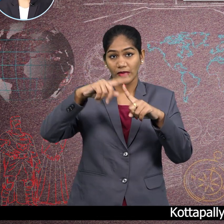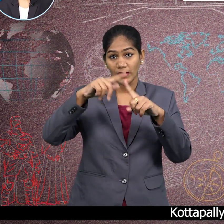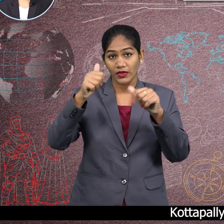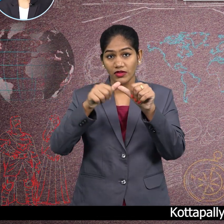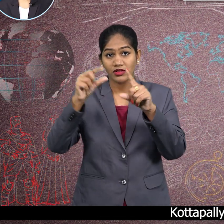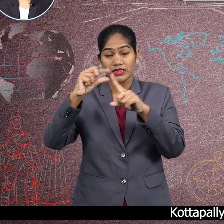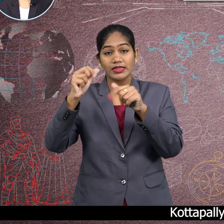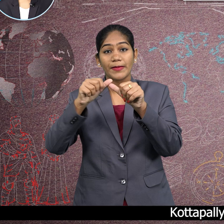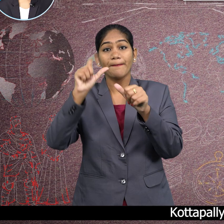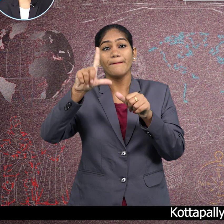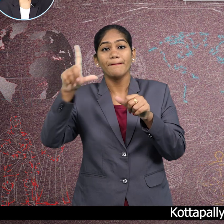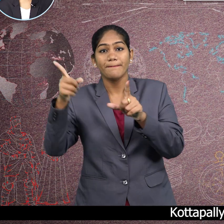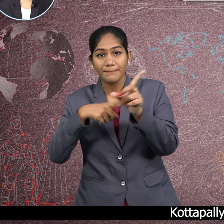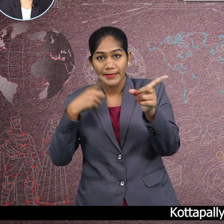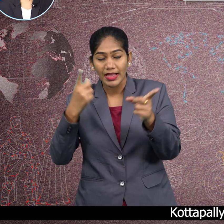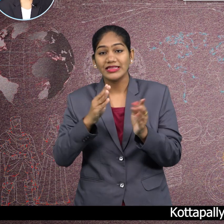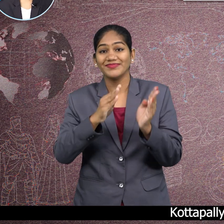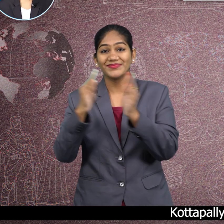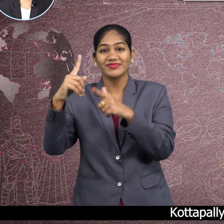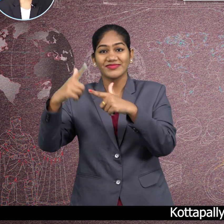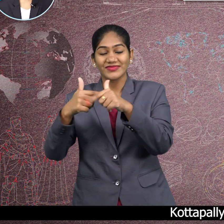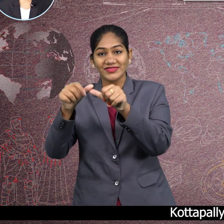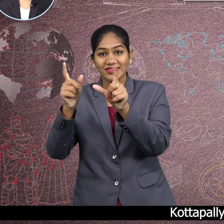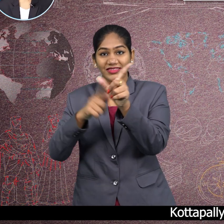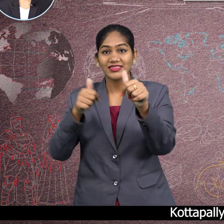Kottapalli Jaishankar,